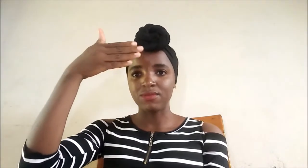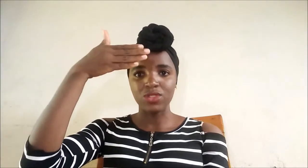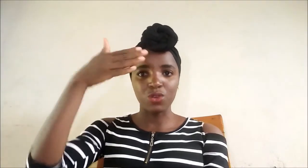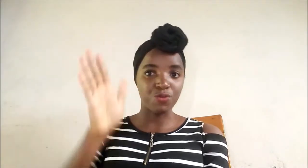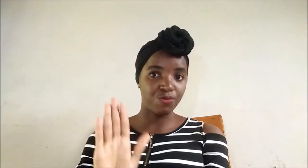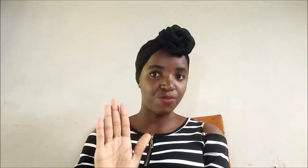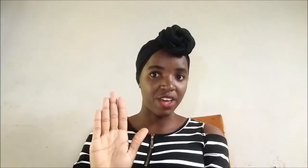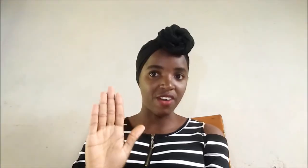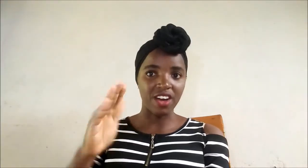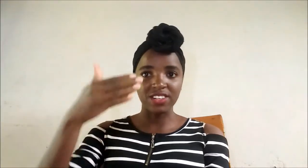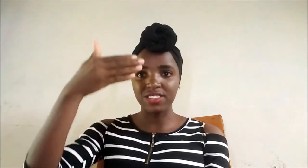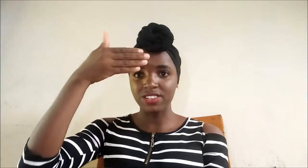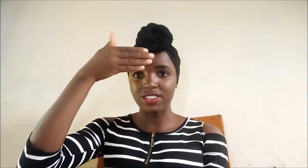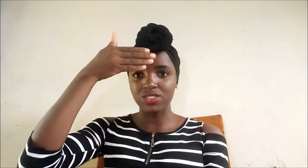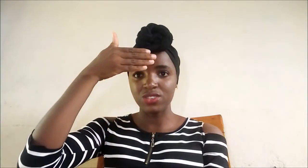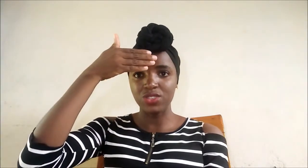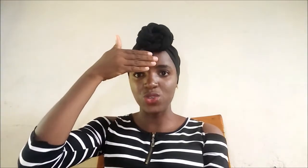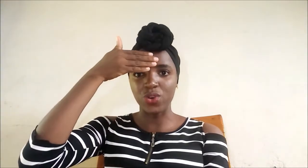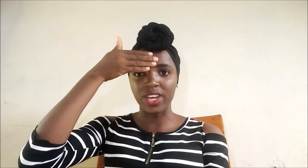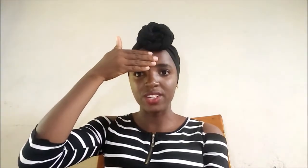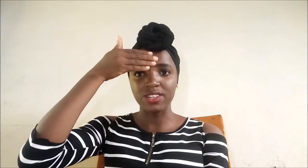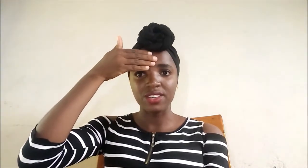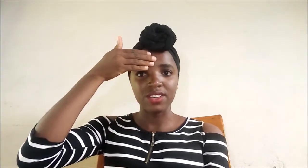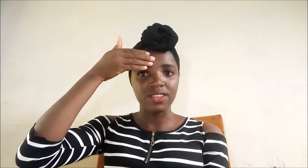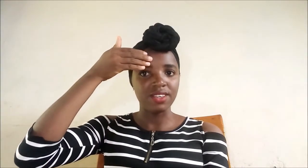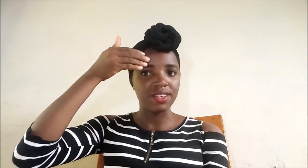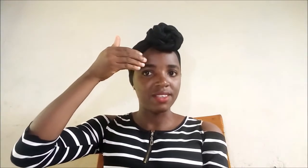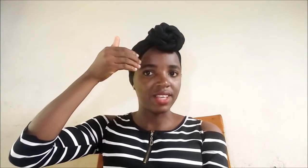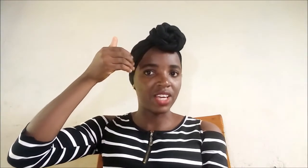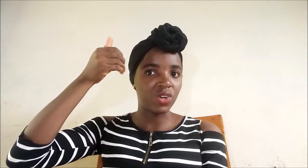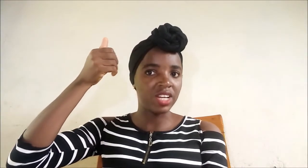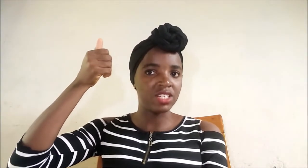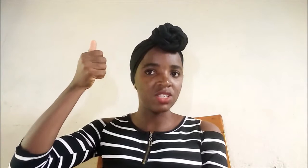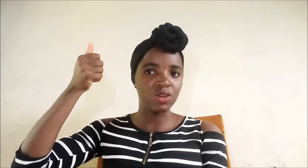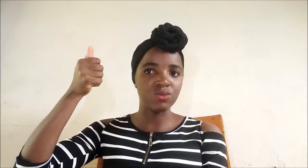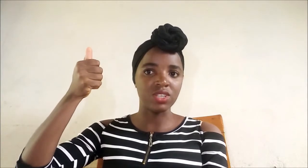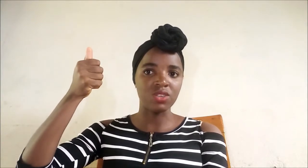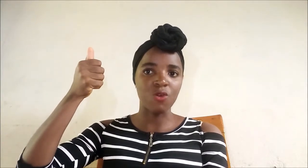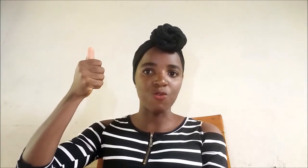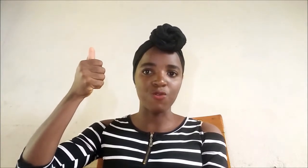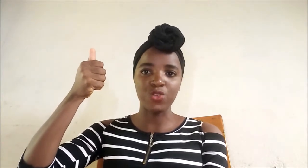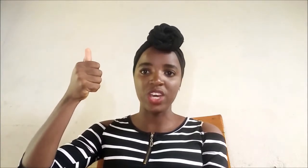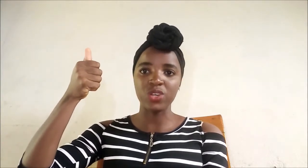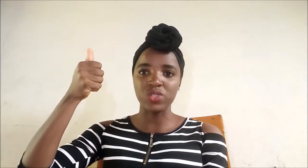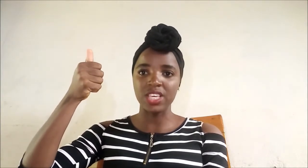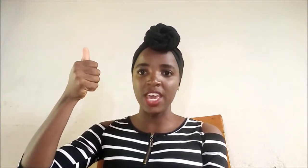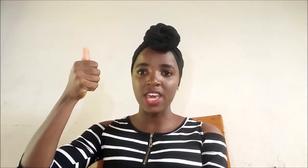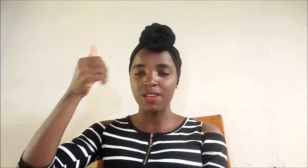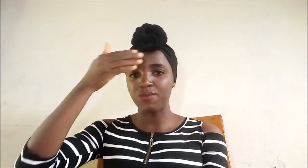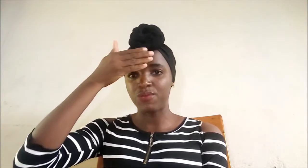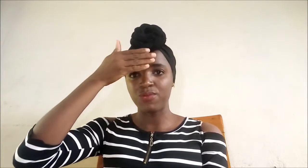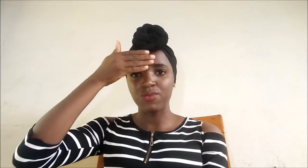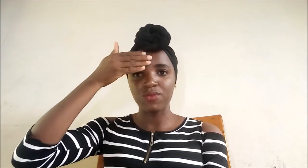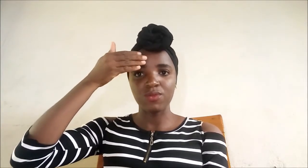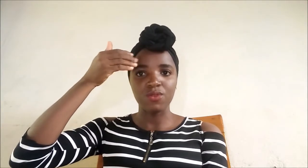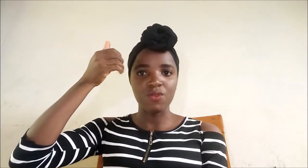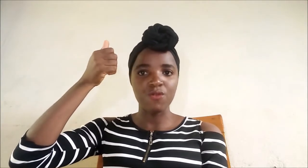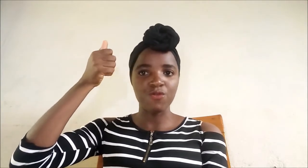Your five hand to your head, like you're cleaning something off. The end is A.